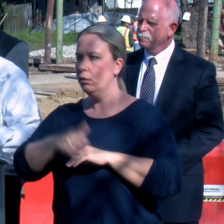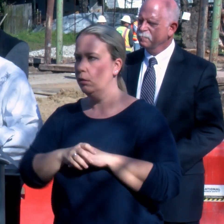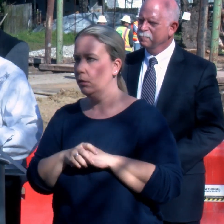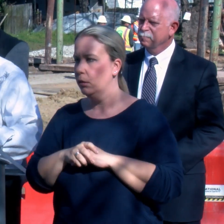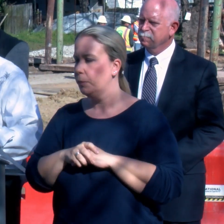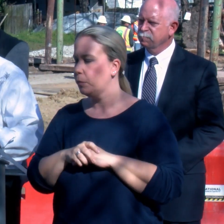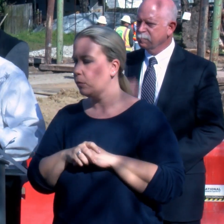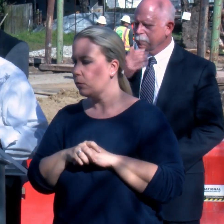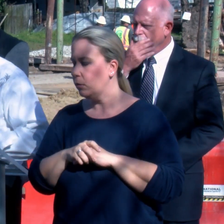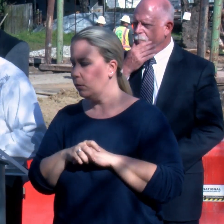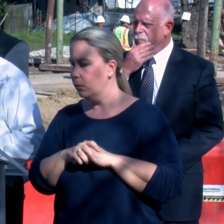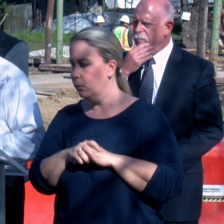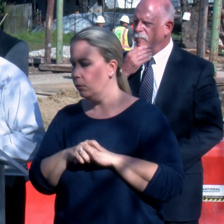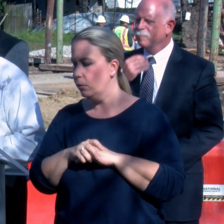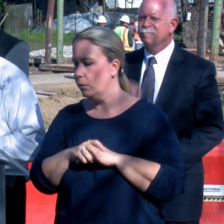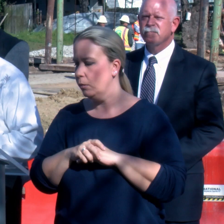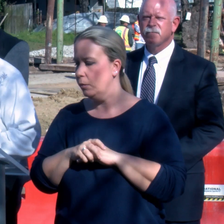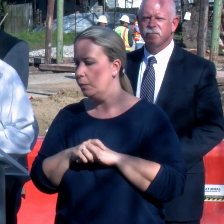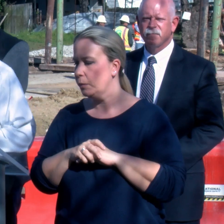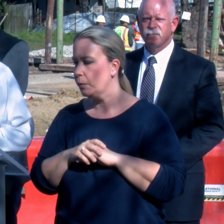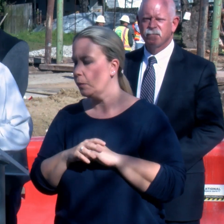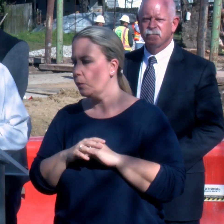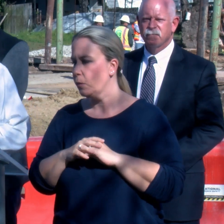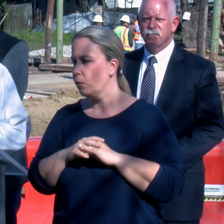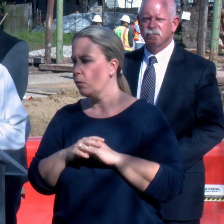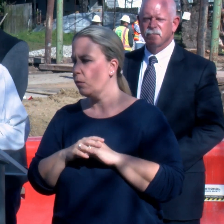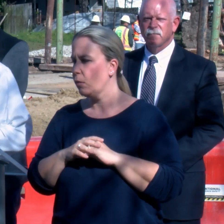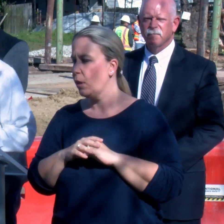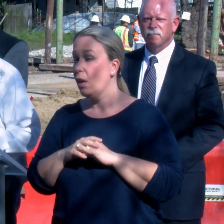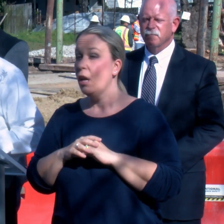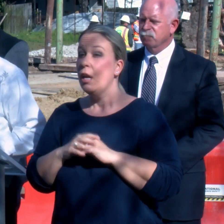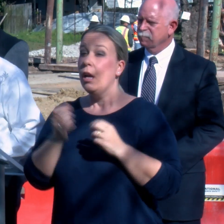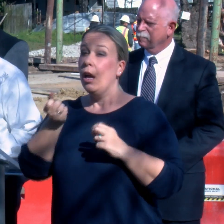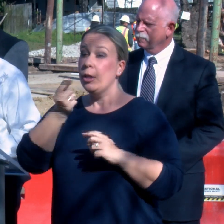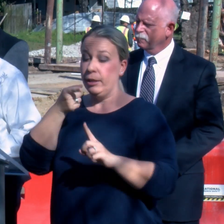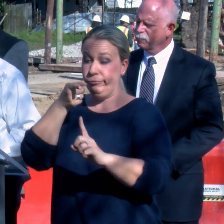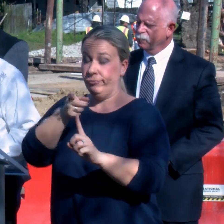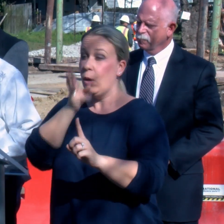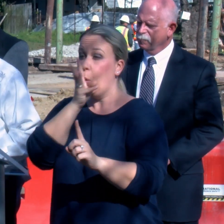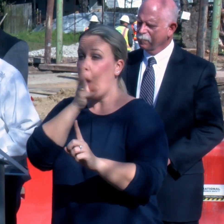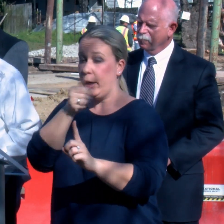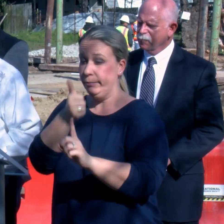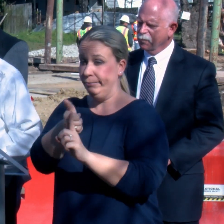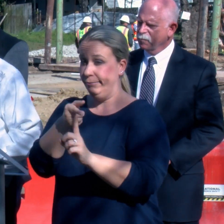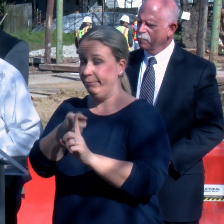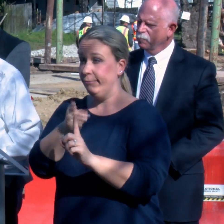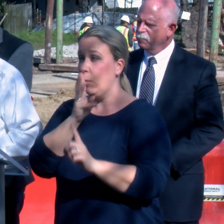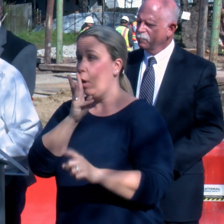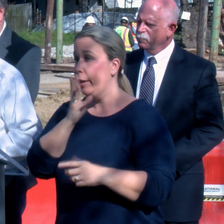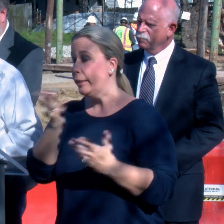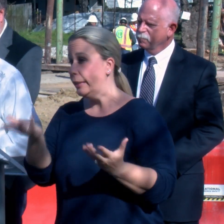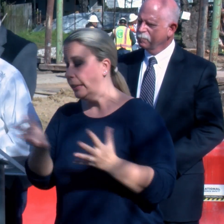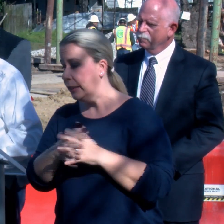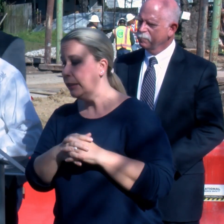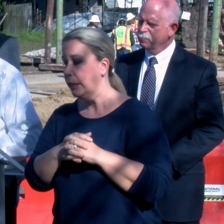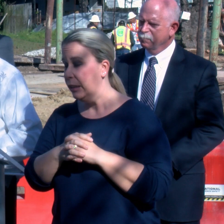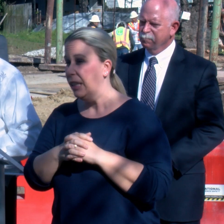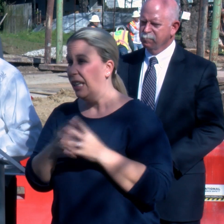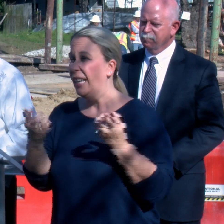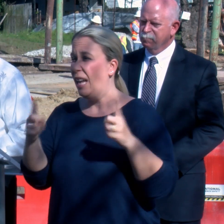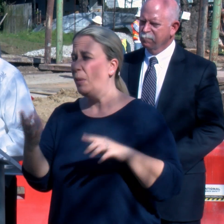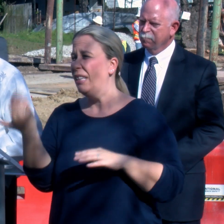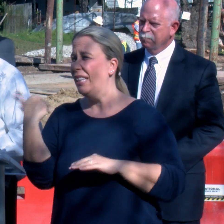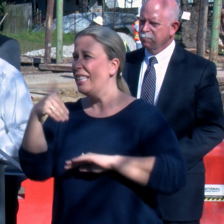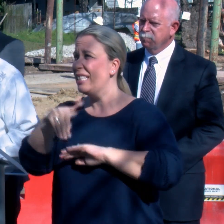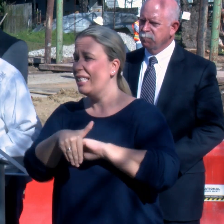With respect to the water itself, I know late last